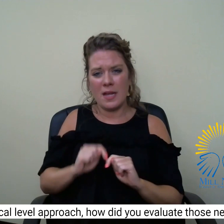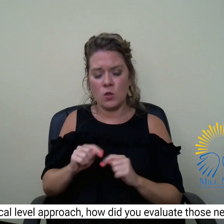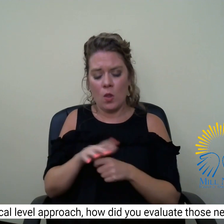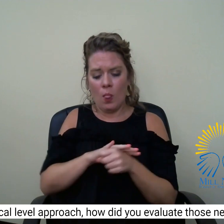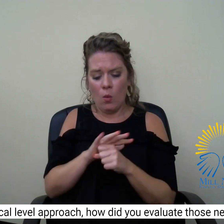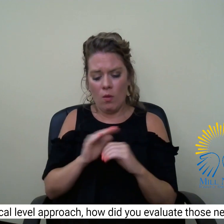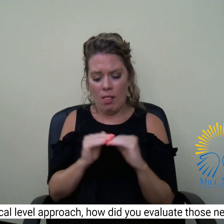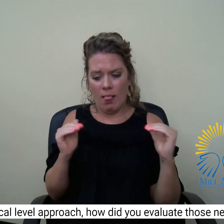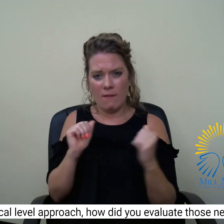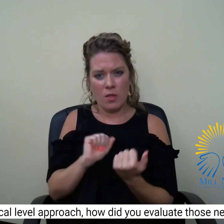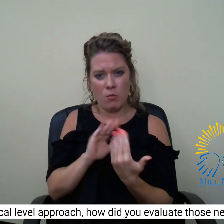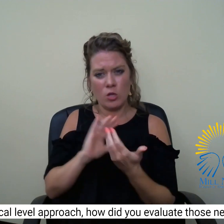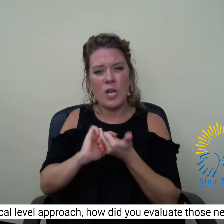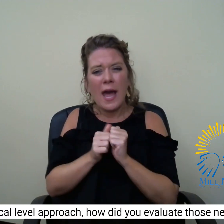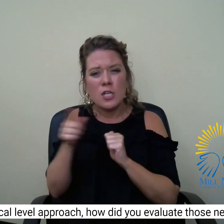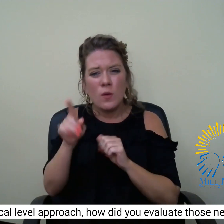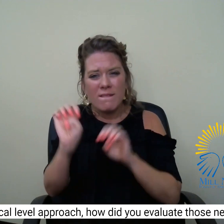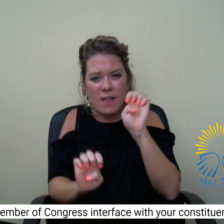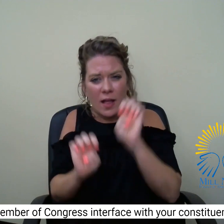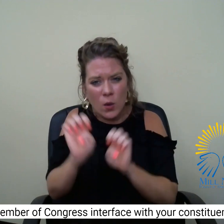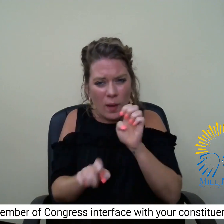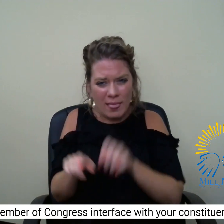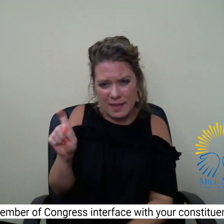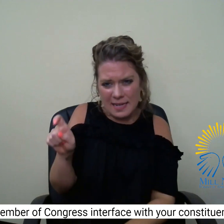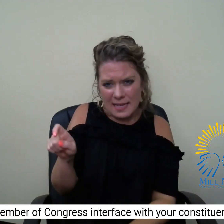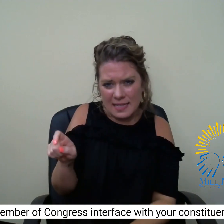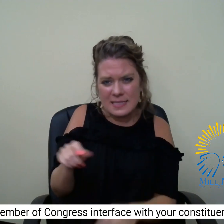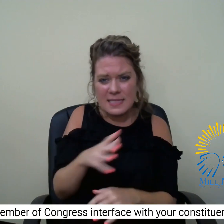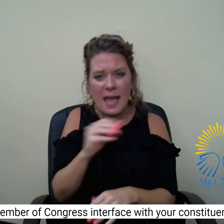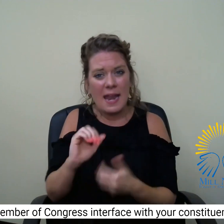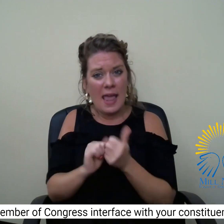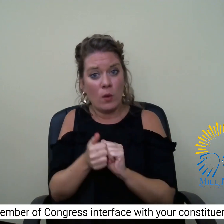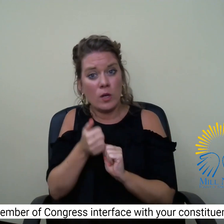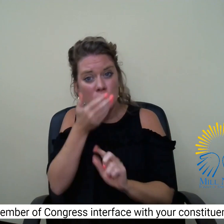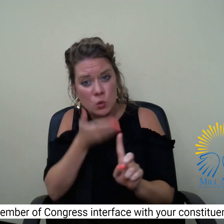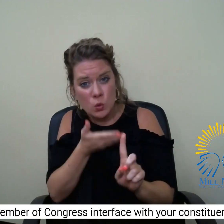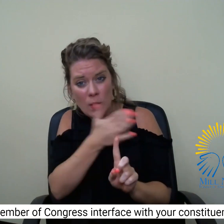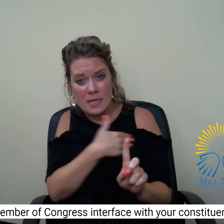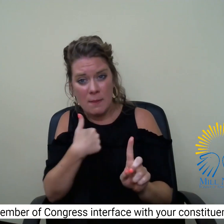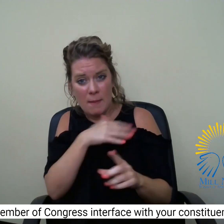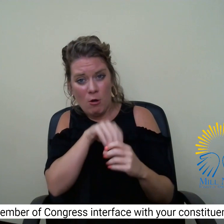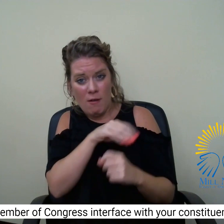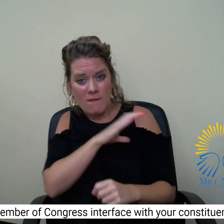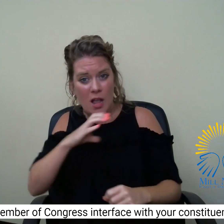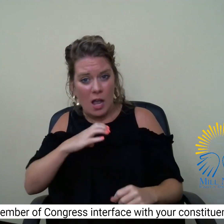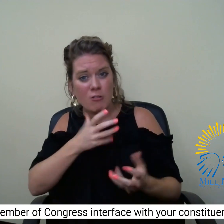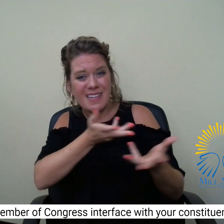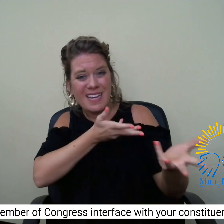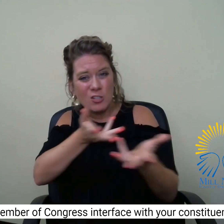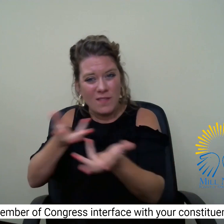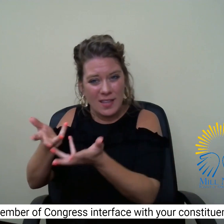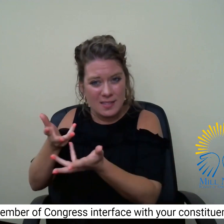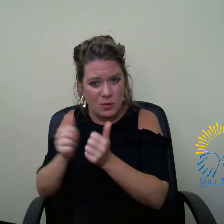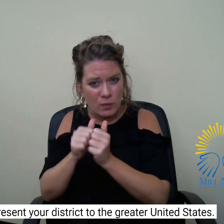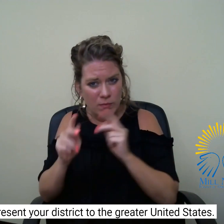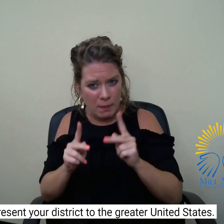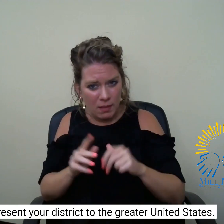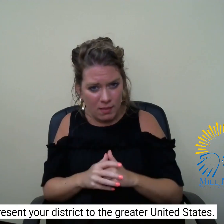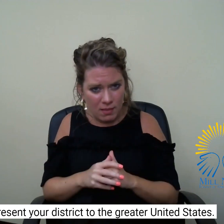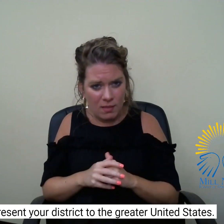you evaluate those needs? And how did you as a member of Congress interface with your constituents? You're sent to